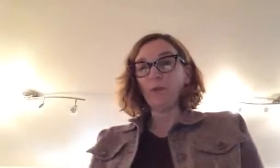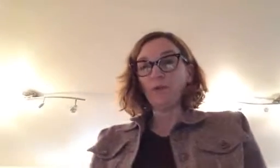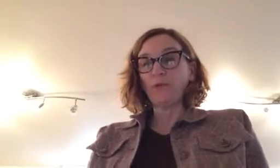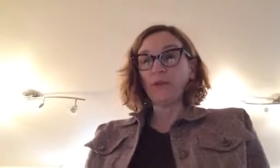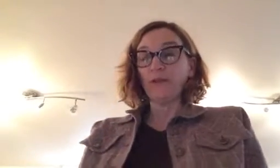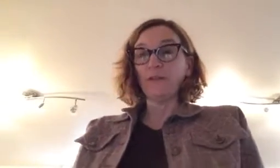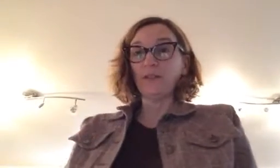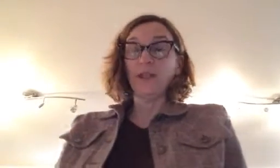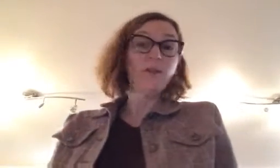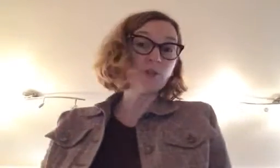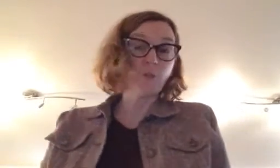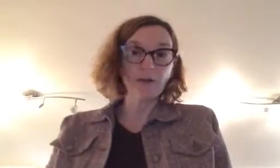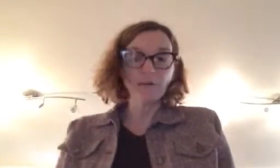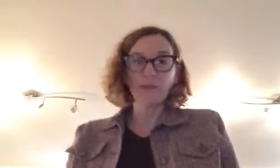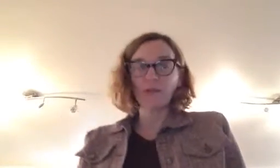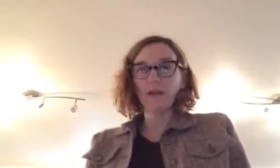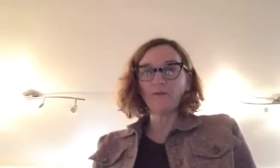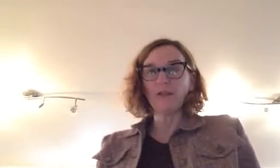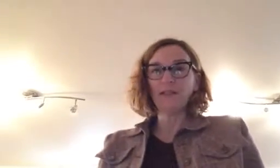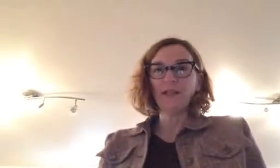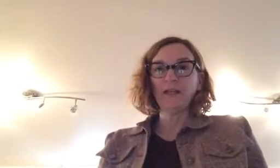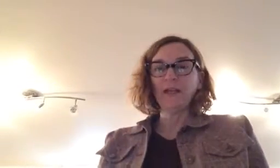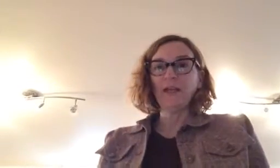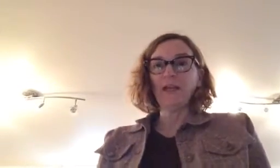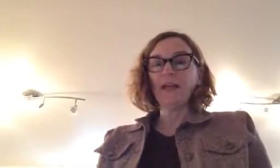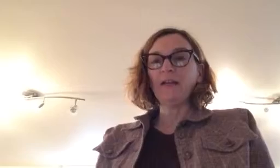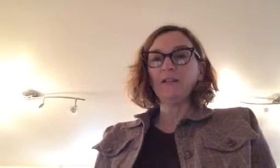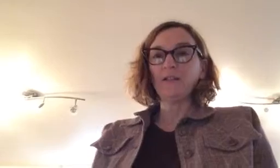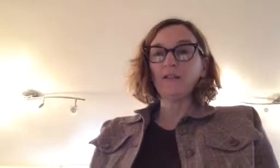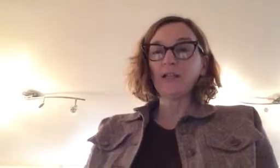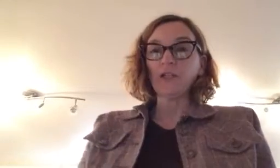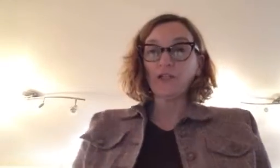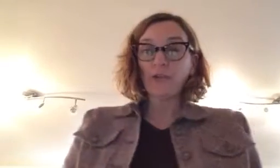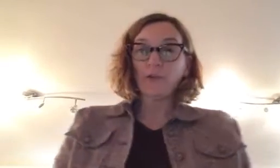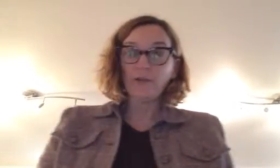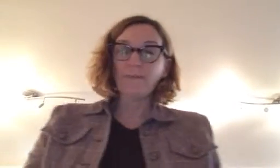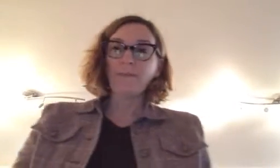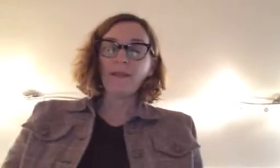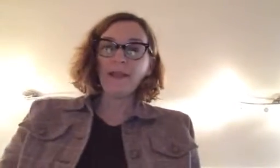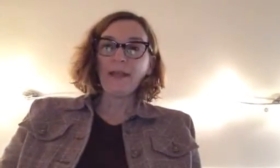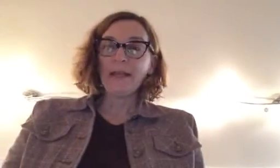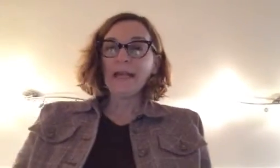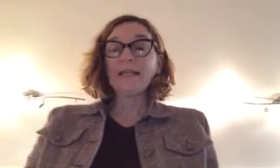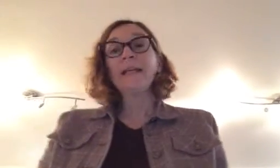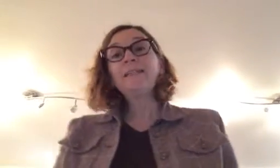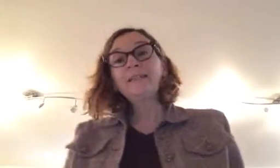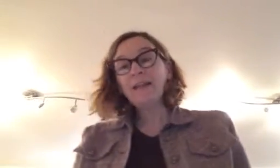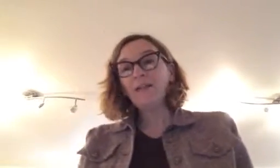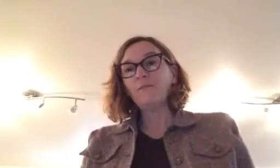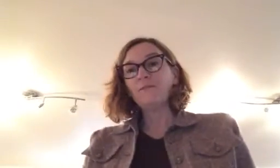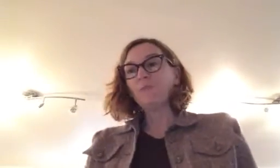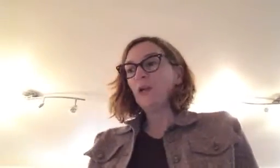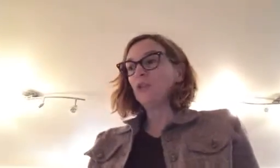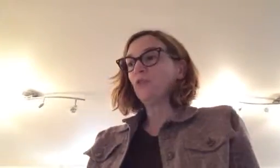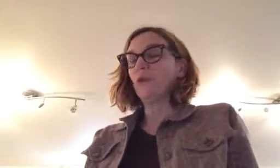both the English parliamentary government and the Estates General, and condemns much of what's